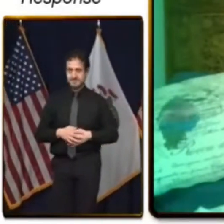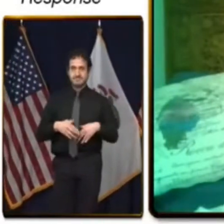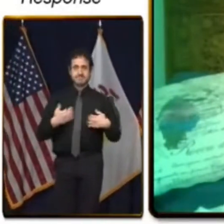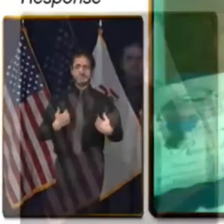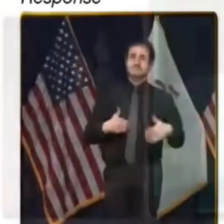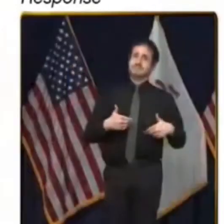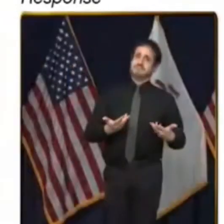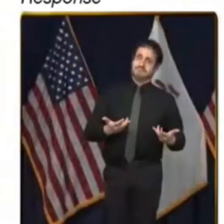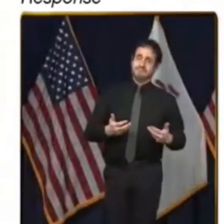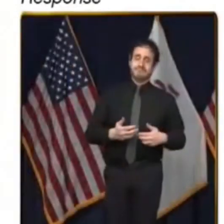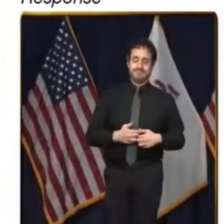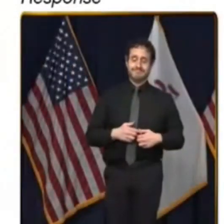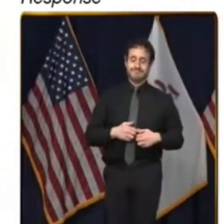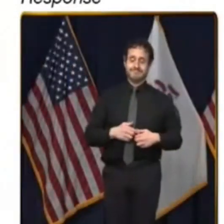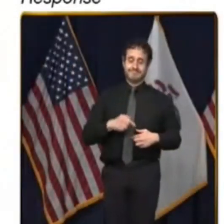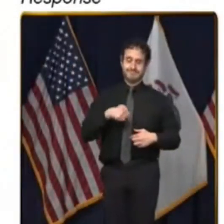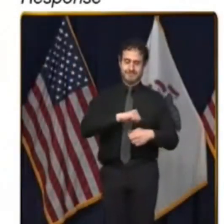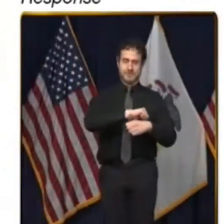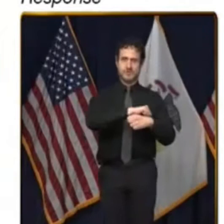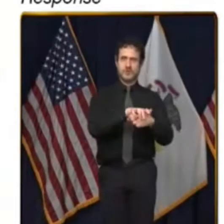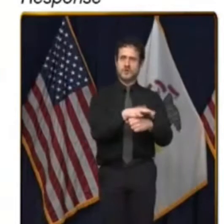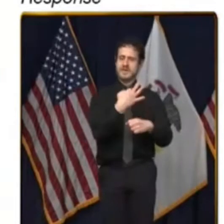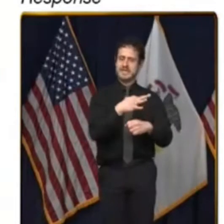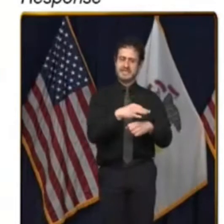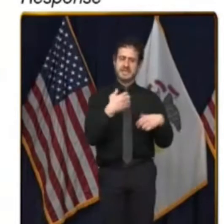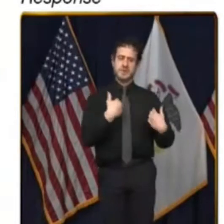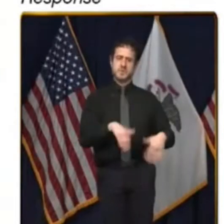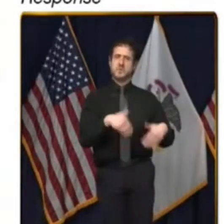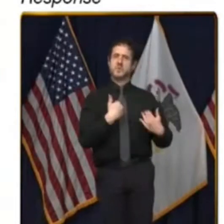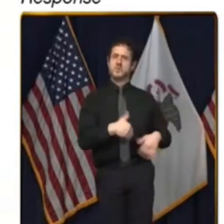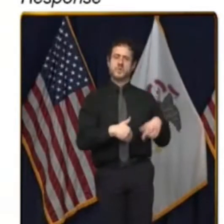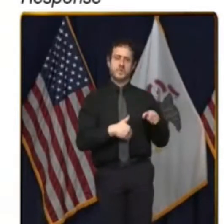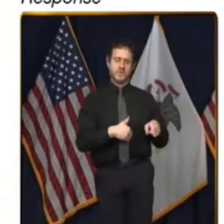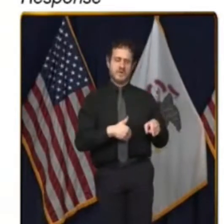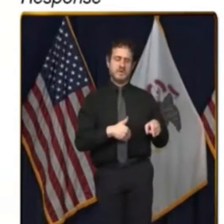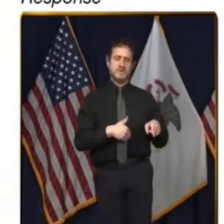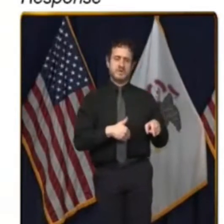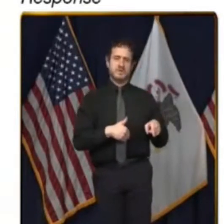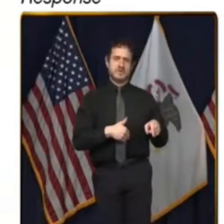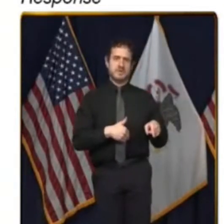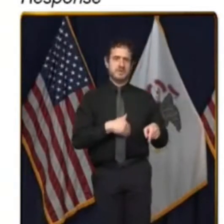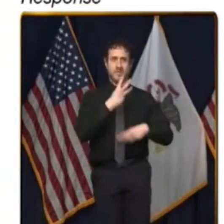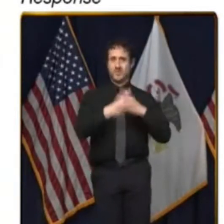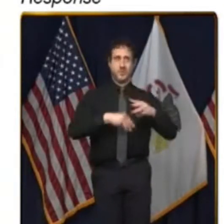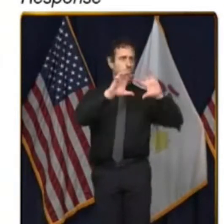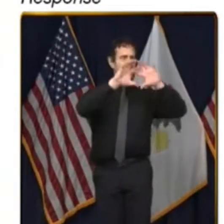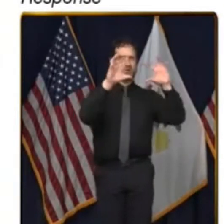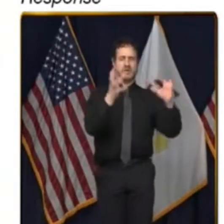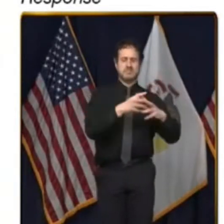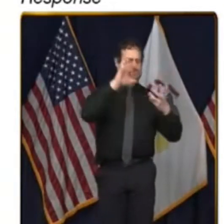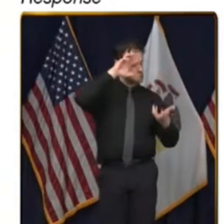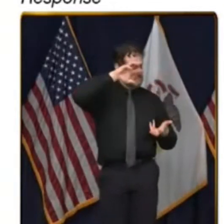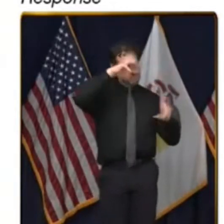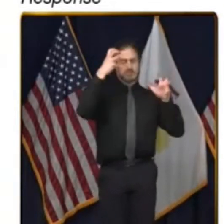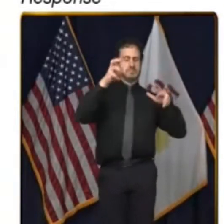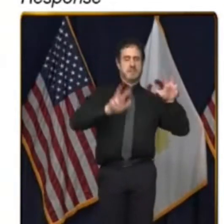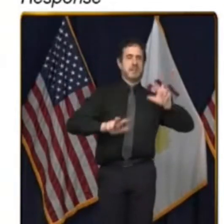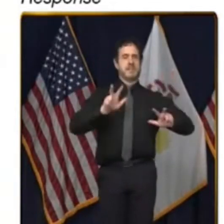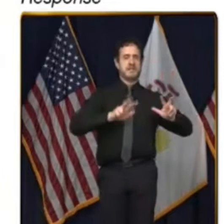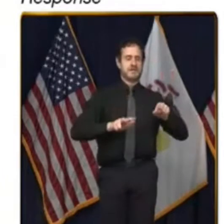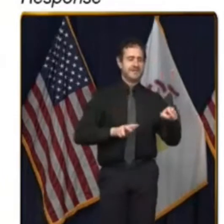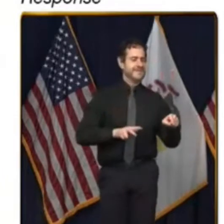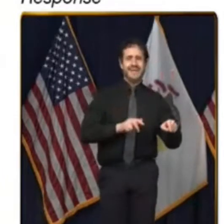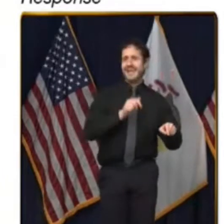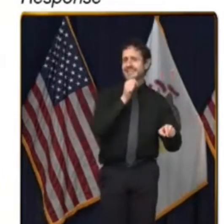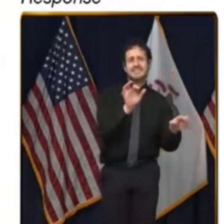Well, this virus has really shaken the world. It's not a flu.